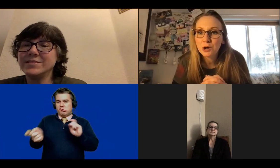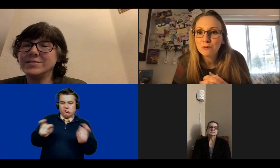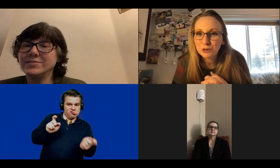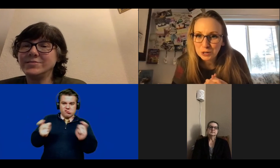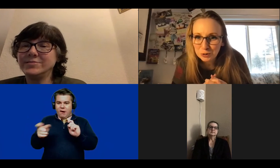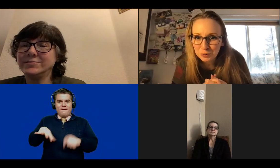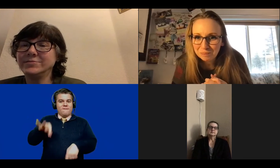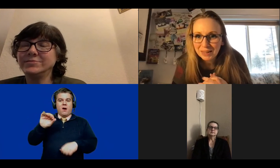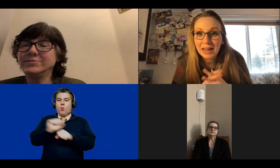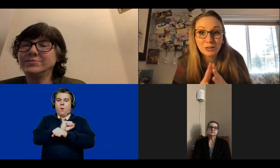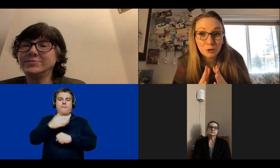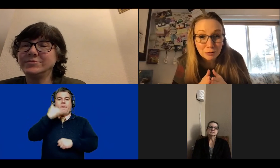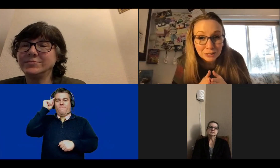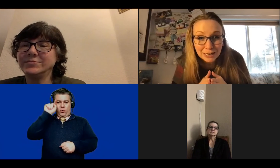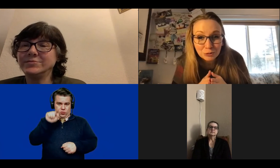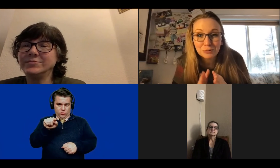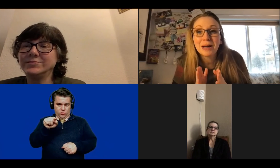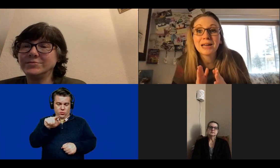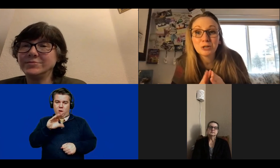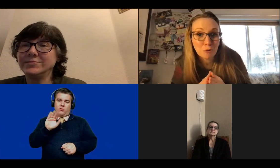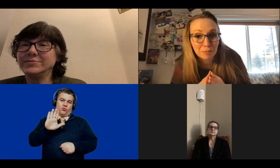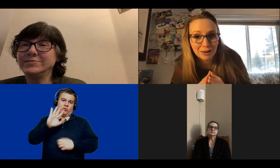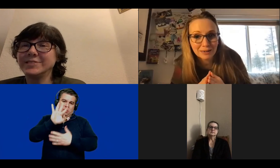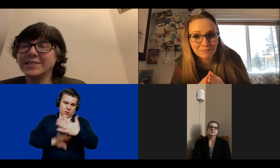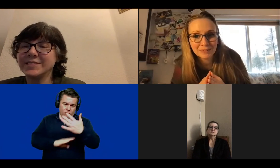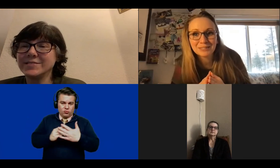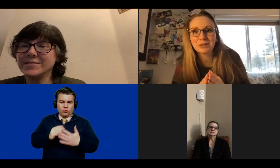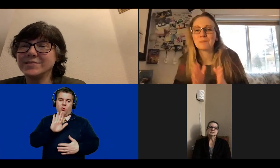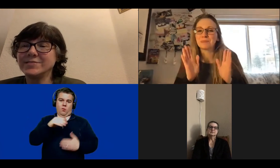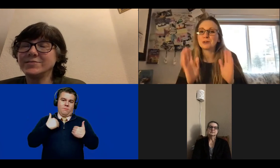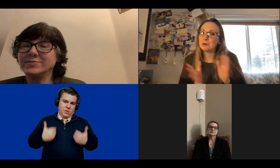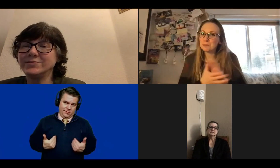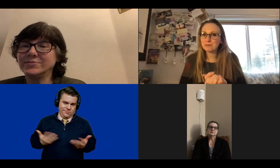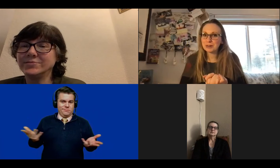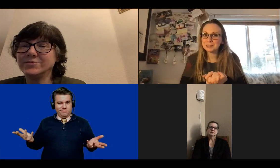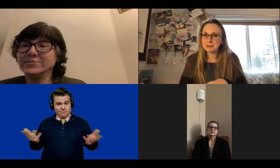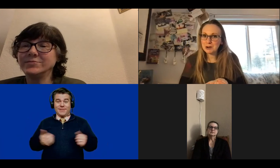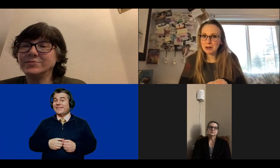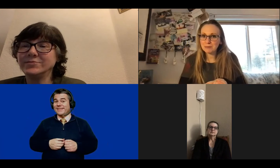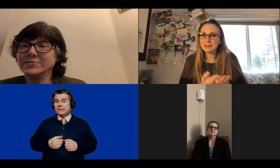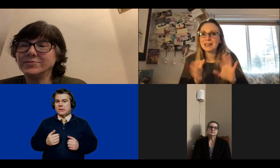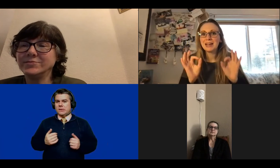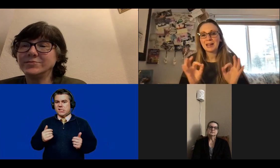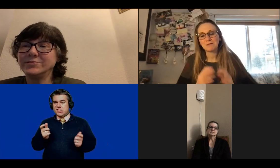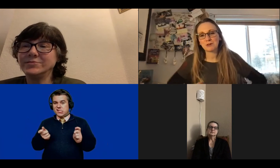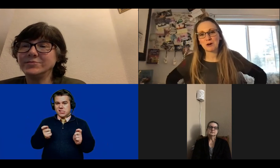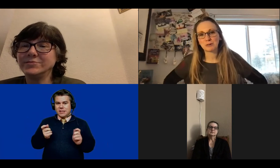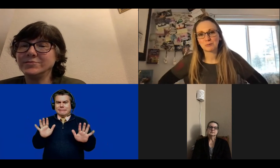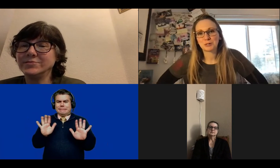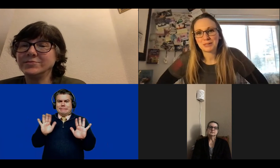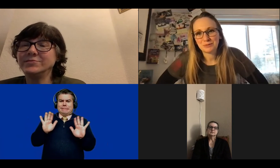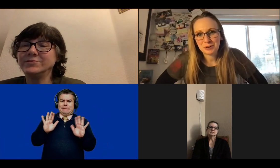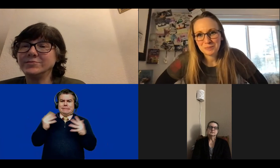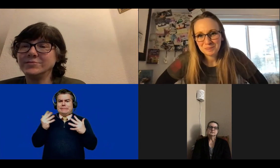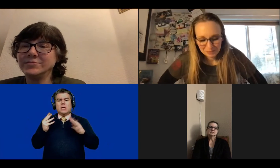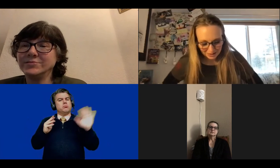best for you and your schedule and your body. So Don't be afraid to play around with it and figure out what